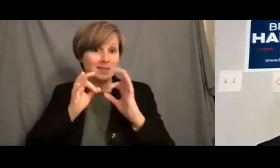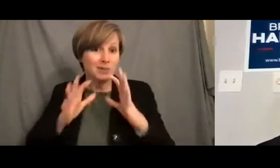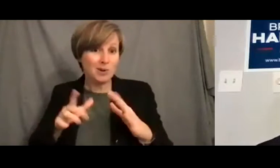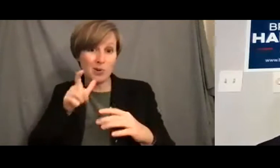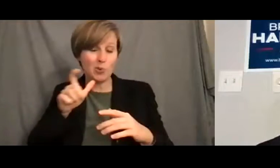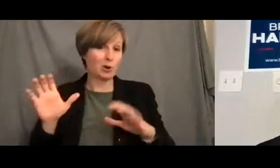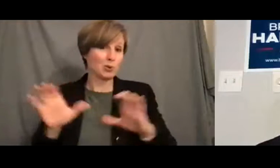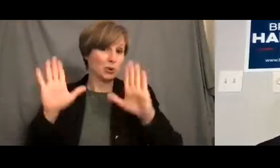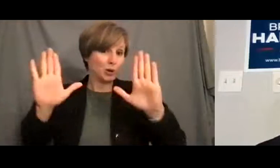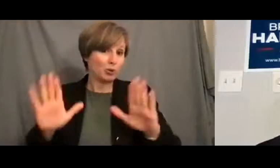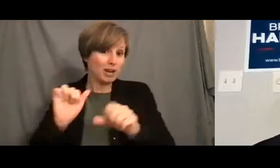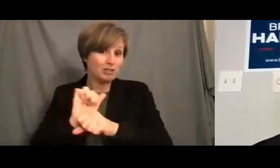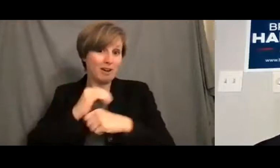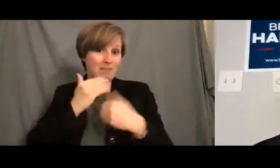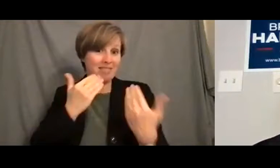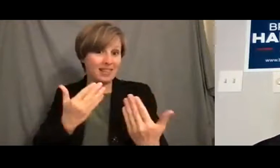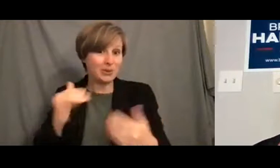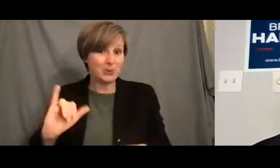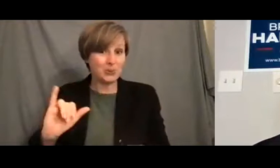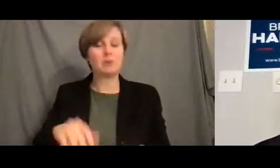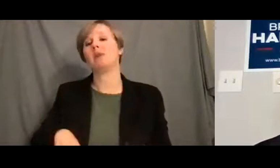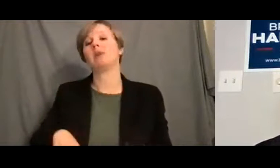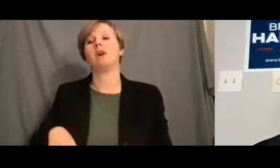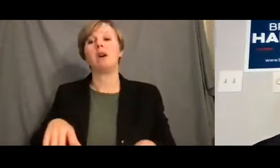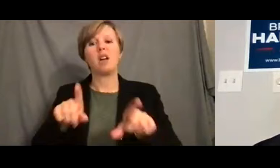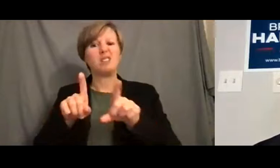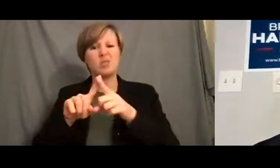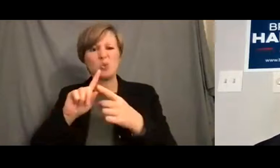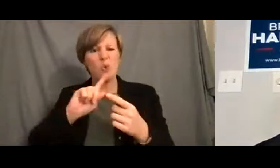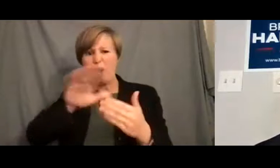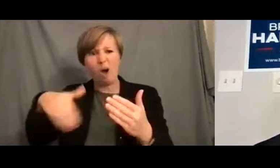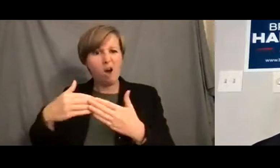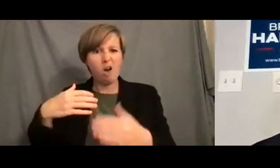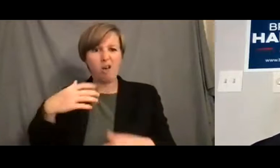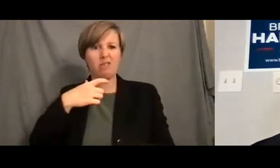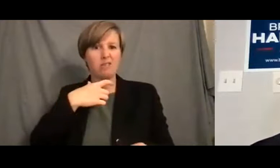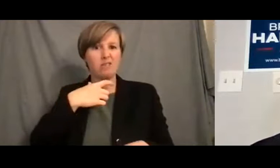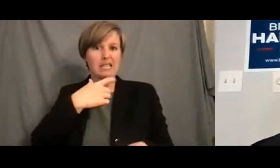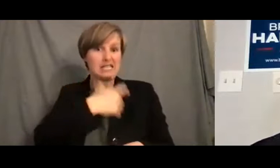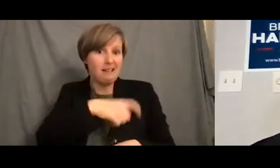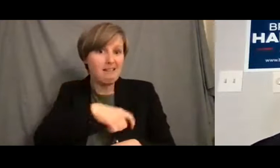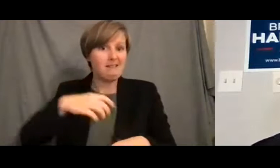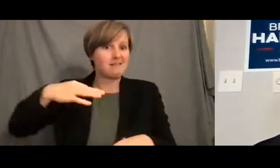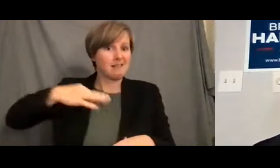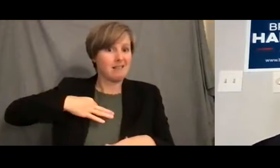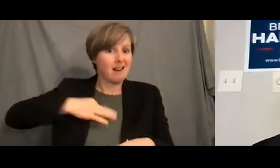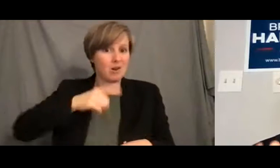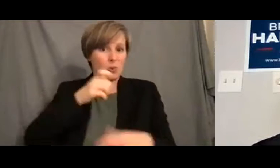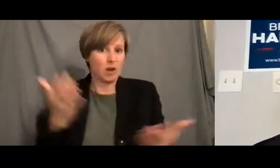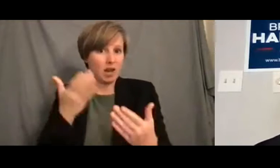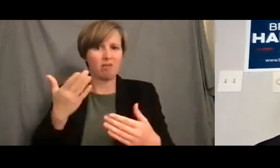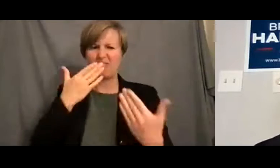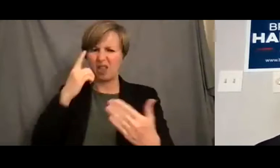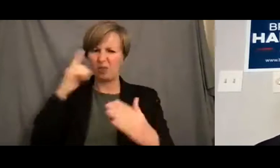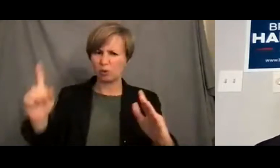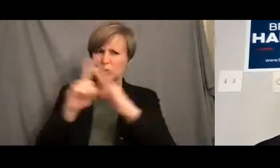a fantastic job. Thank you. And then to all the candidates, to include the sitting delegates and the candidates on this call, thank you for showing up to